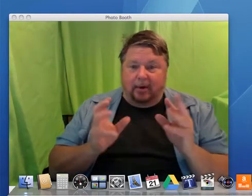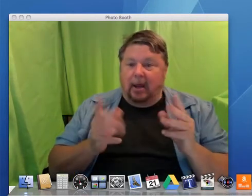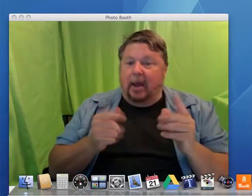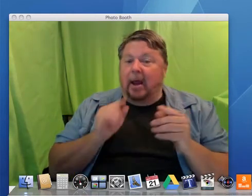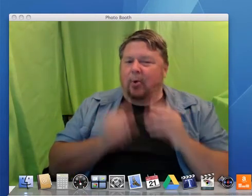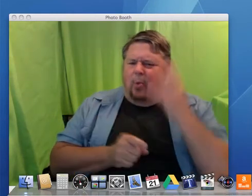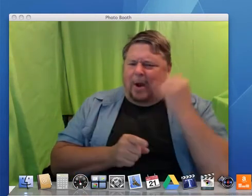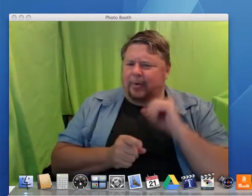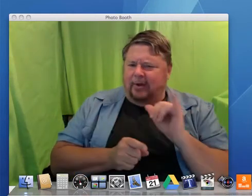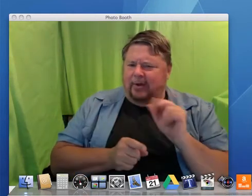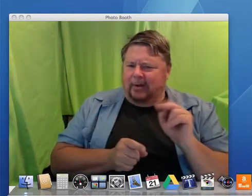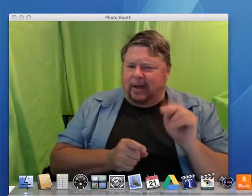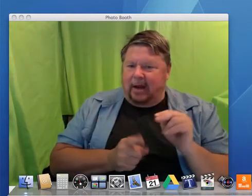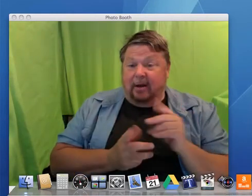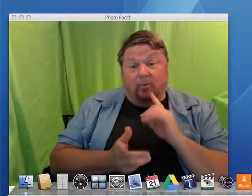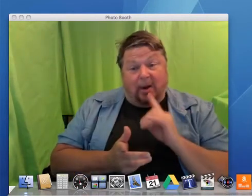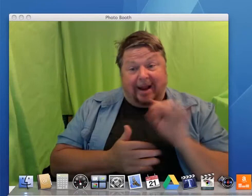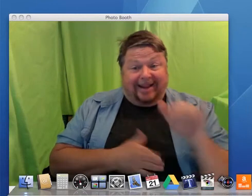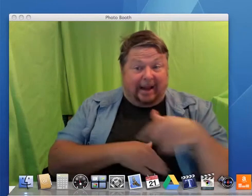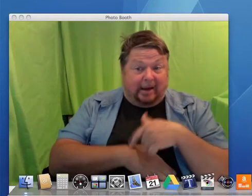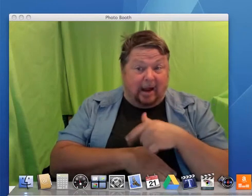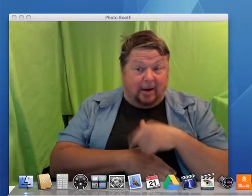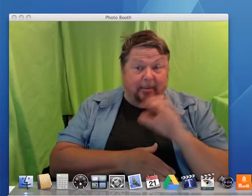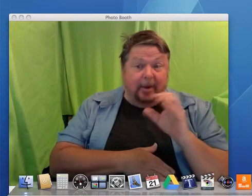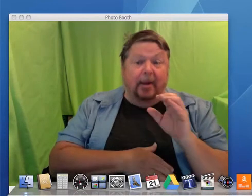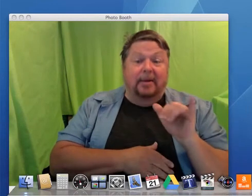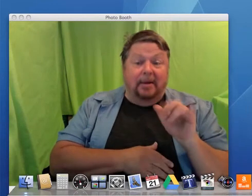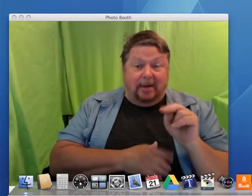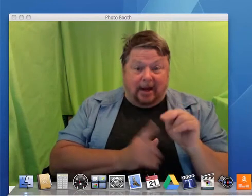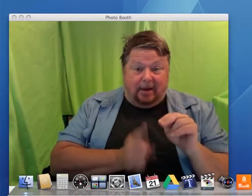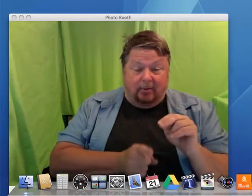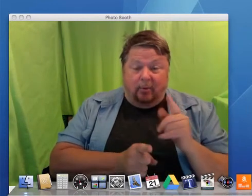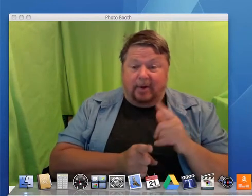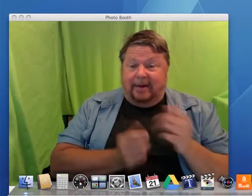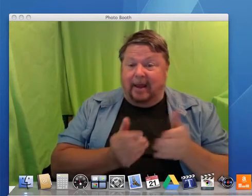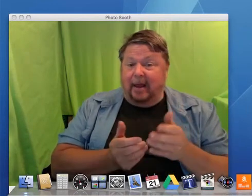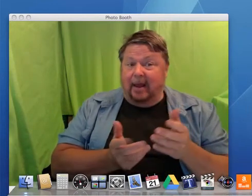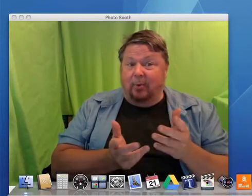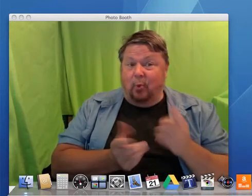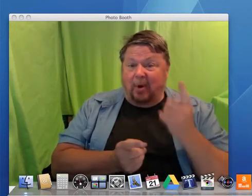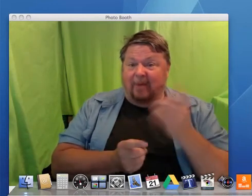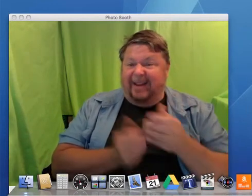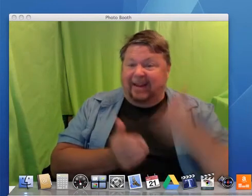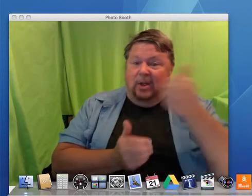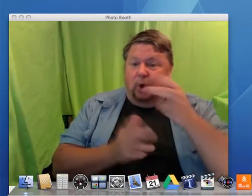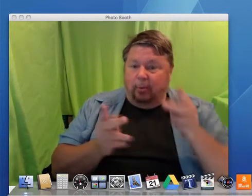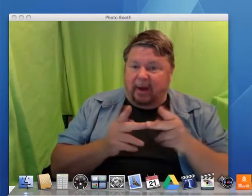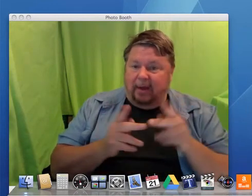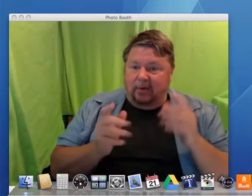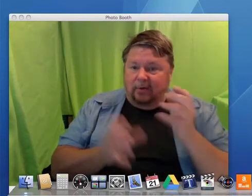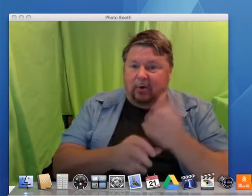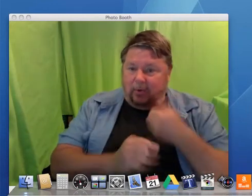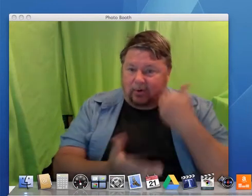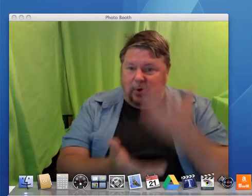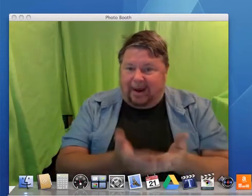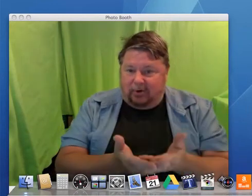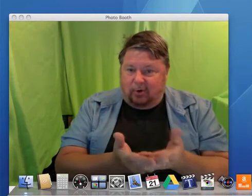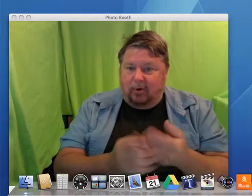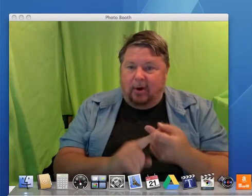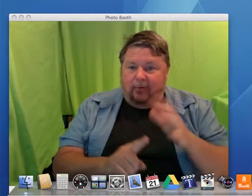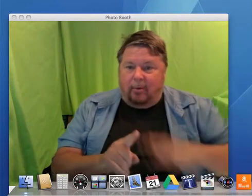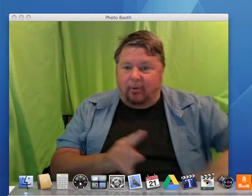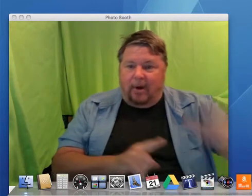gathering. Why was it in Cincinnati? Well, at that time, Cincinnati was one of the easier places to get